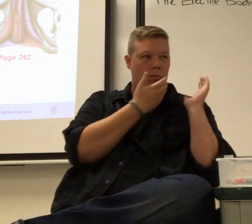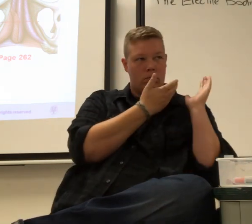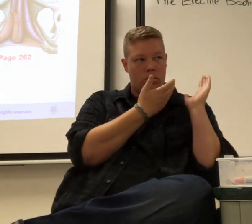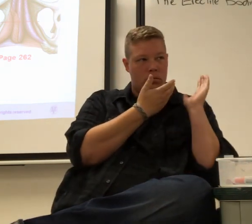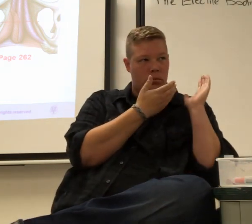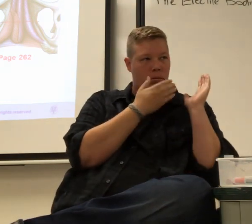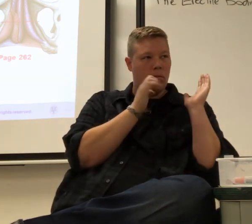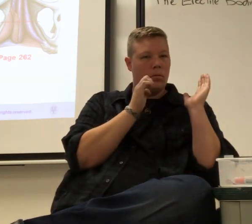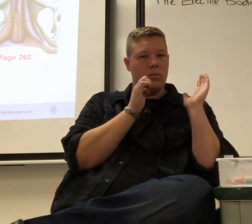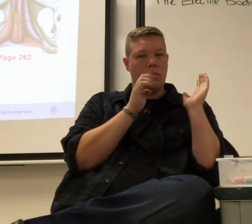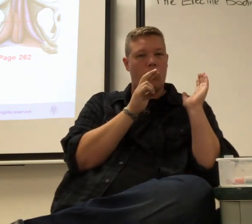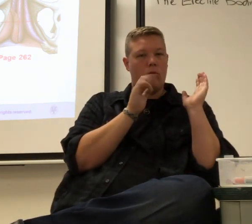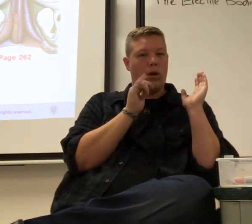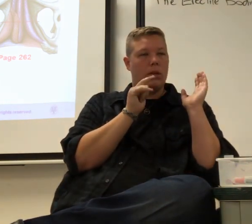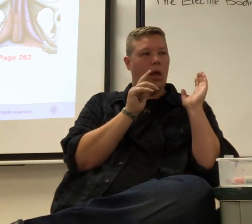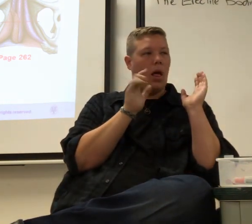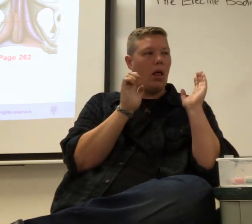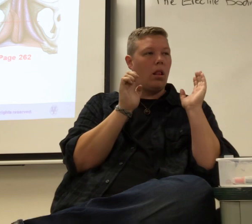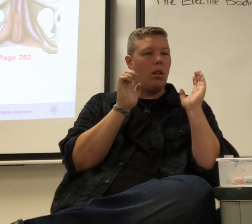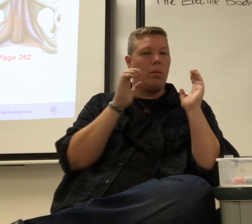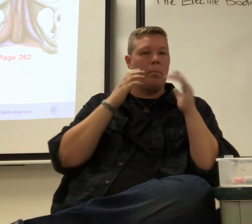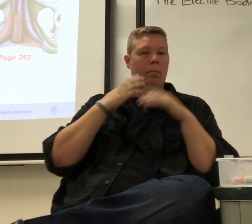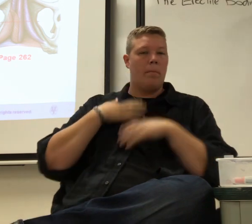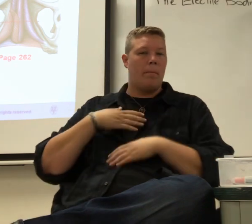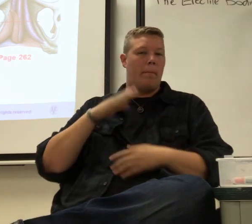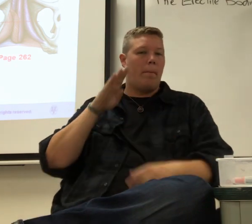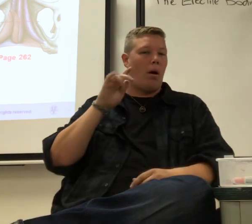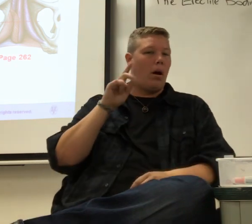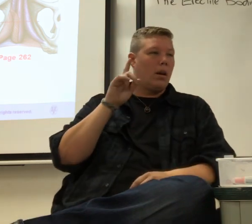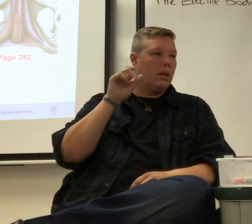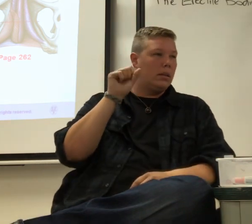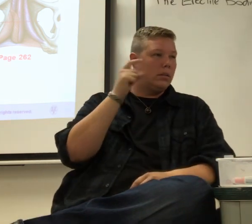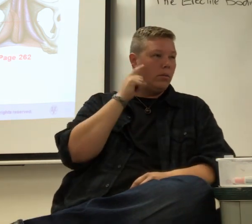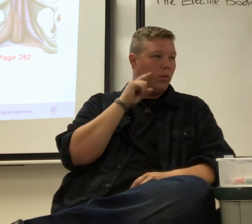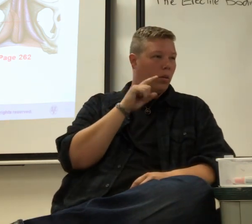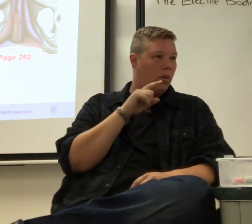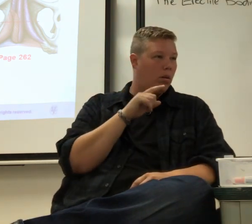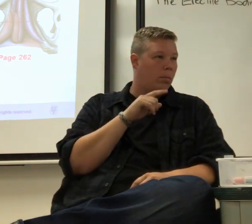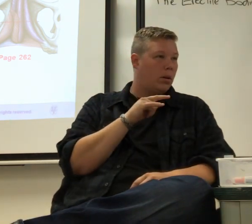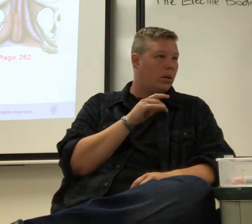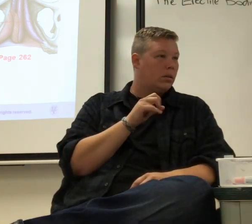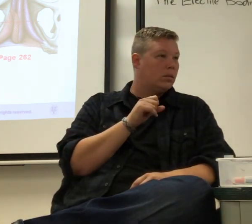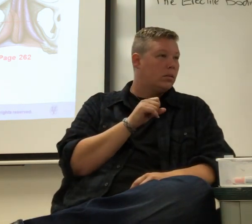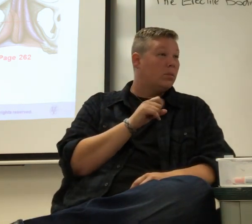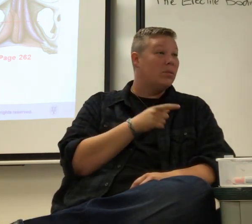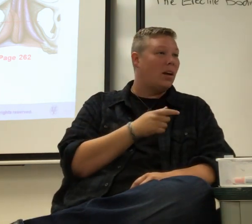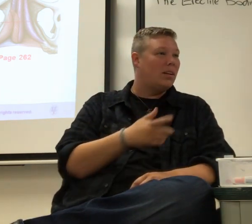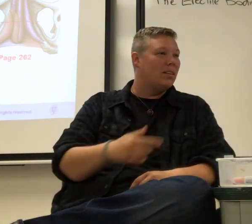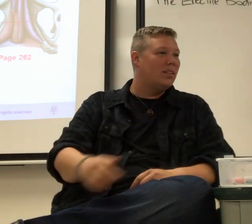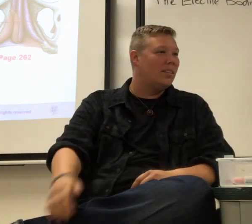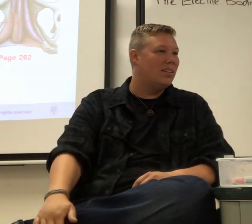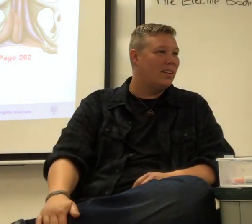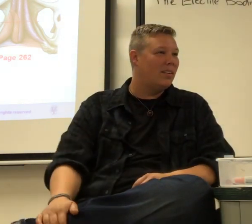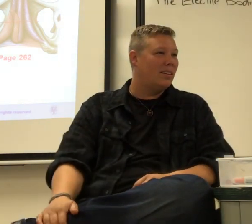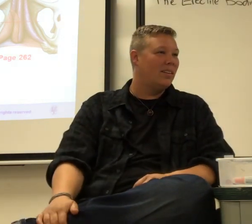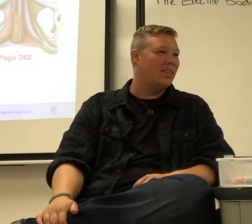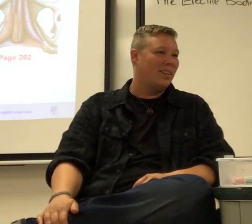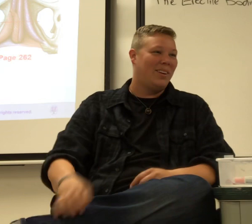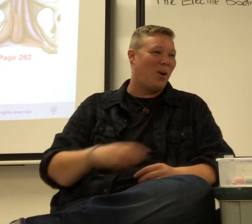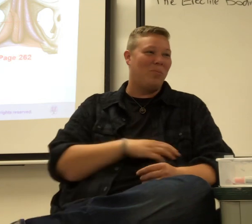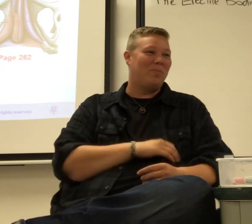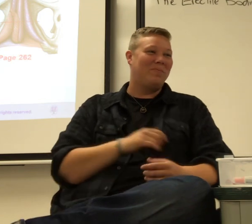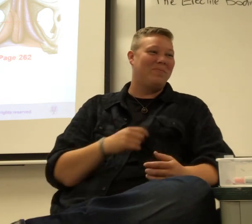erectile bodies of the penis. The erectile bodies are, I said this before, I think, highly